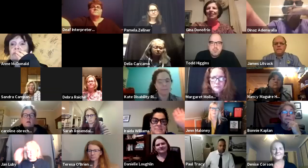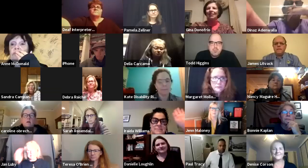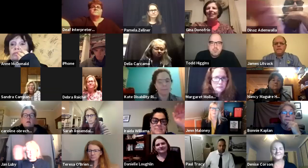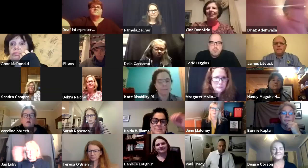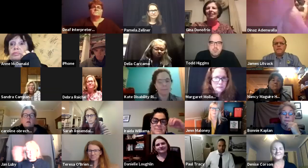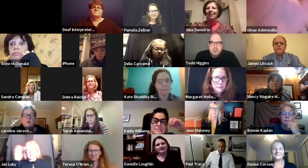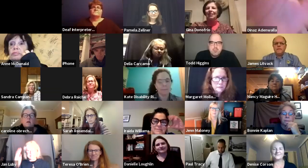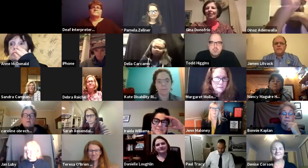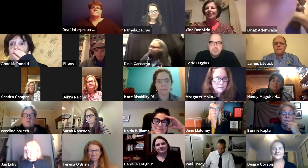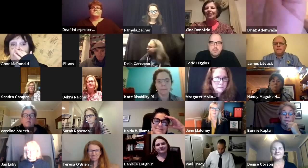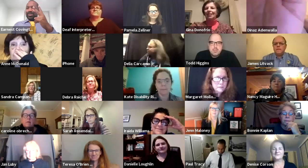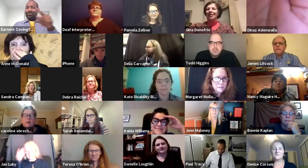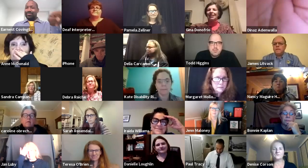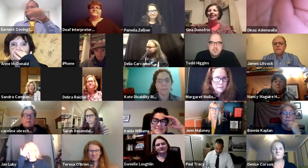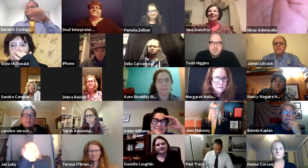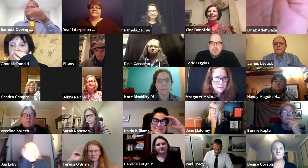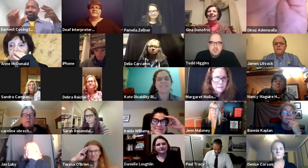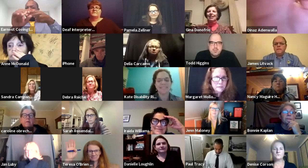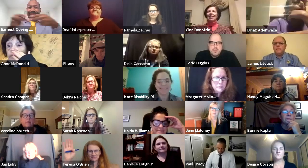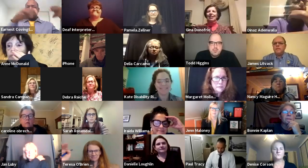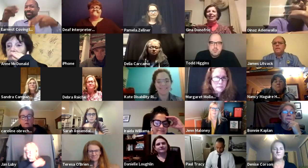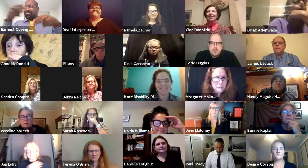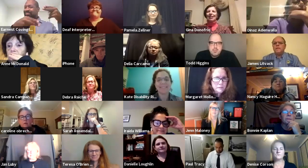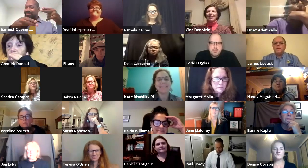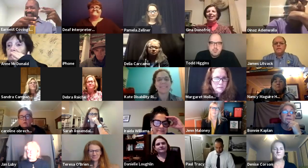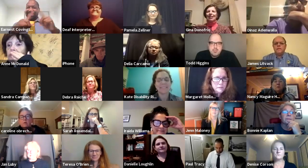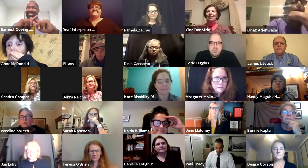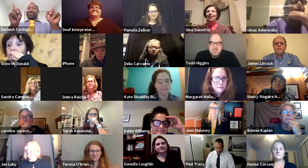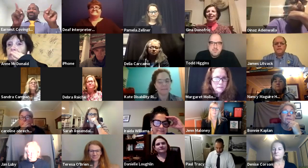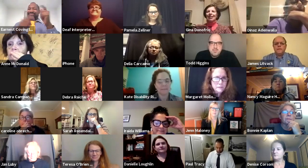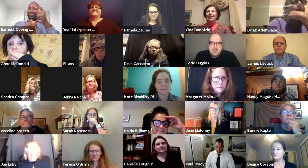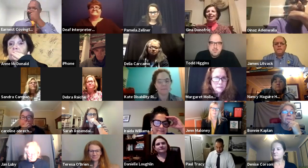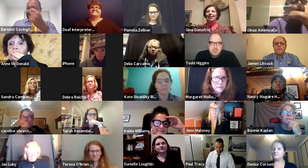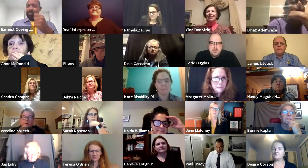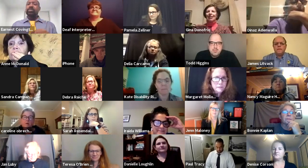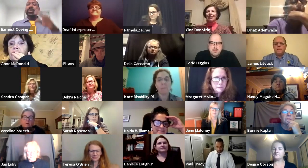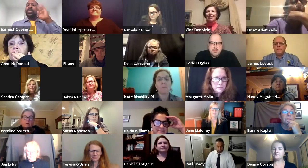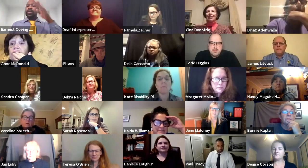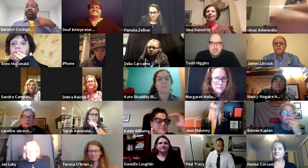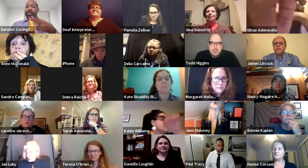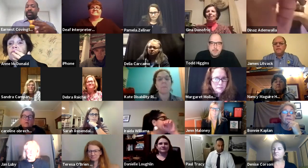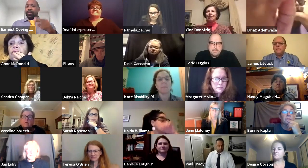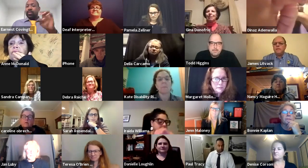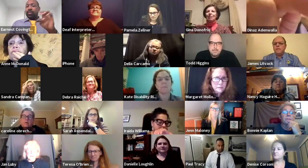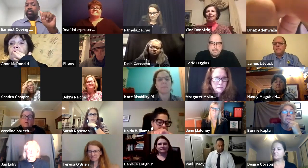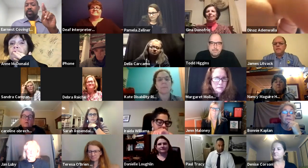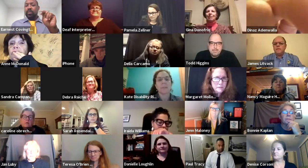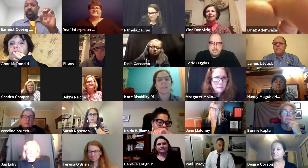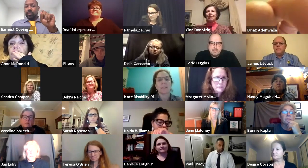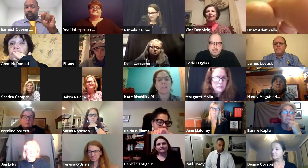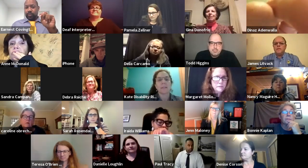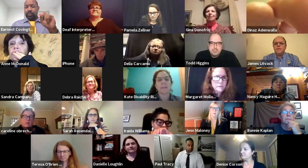Hello, everybody. It's so nice to see all of you. Thank you so much for joining us tonight. This is going to be